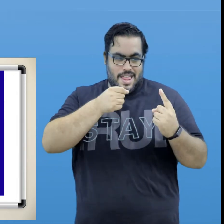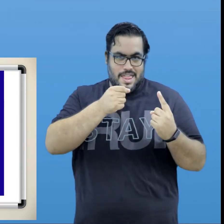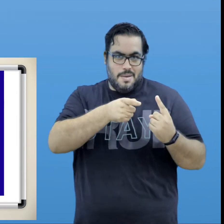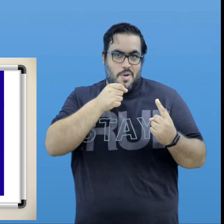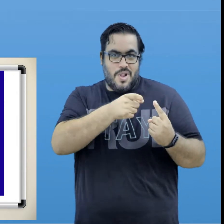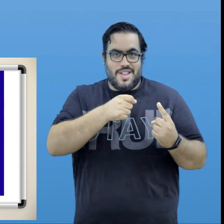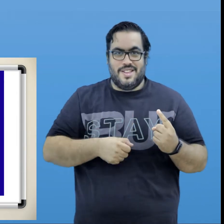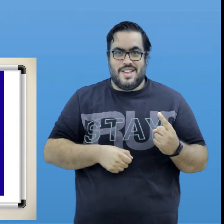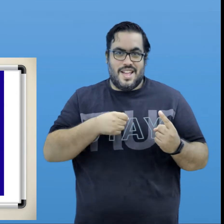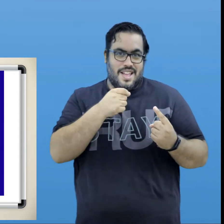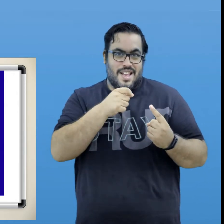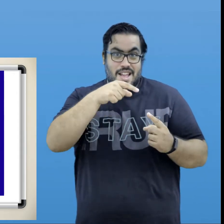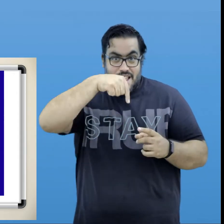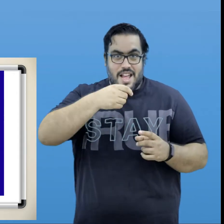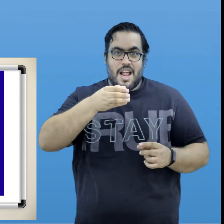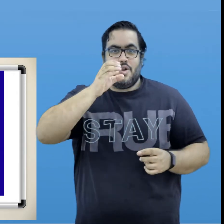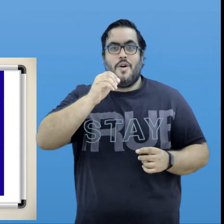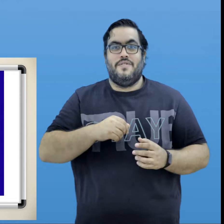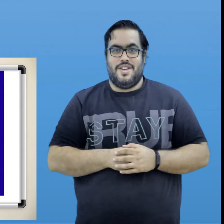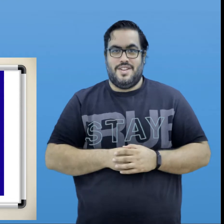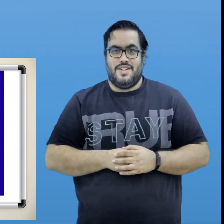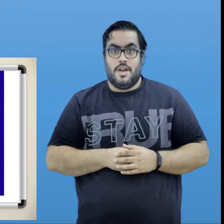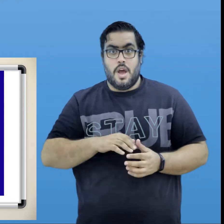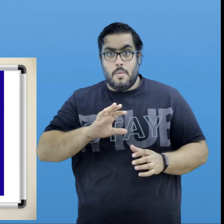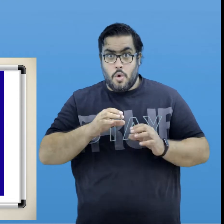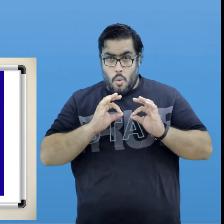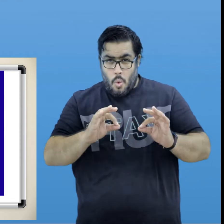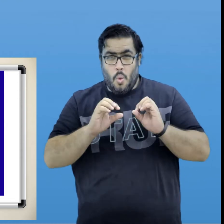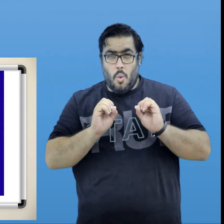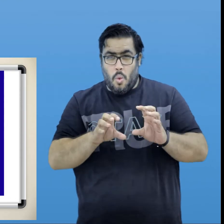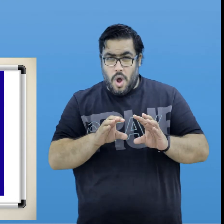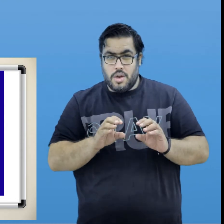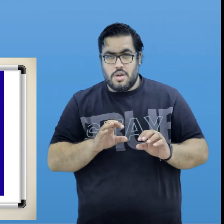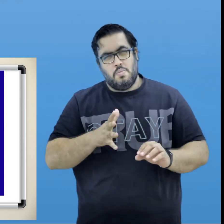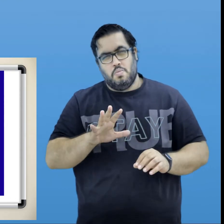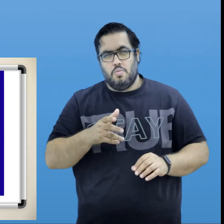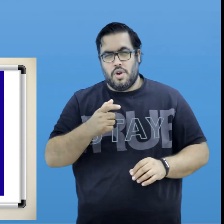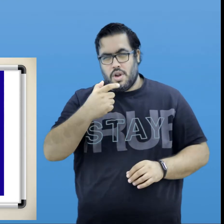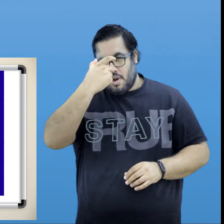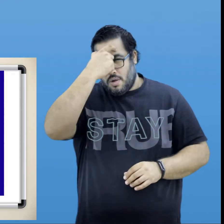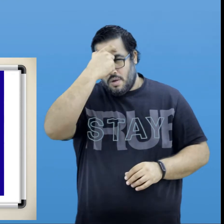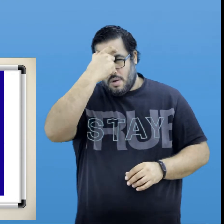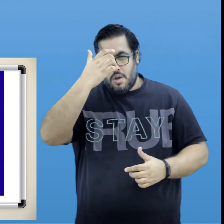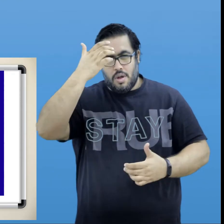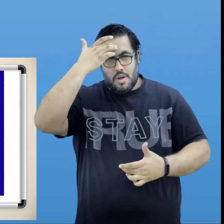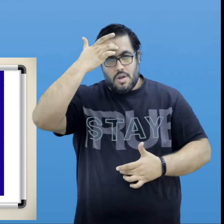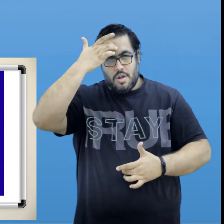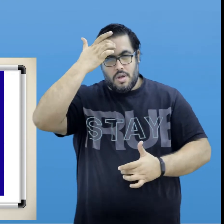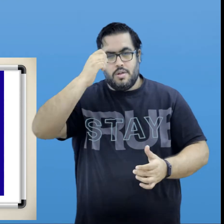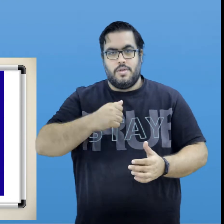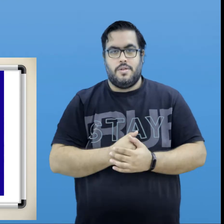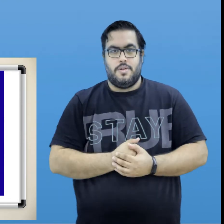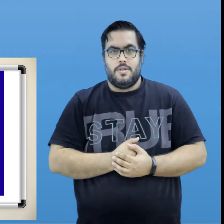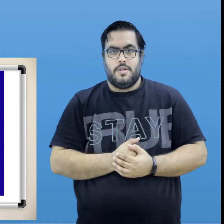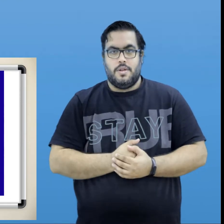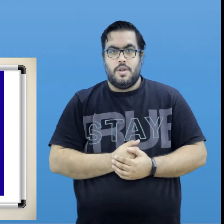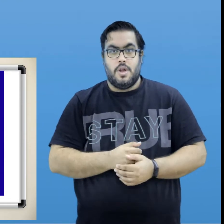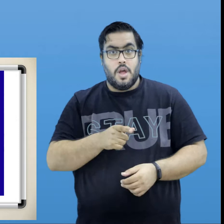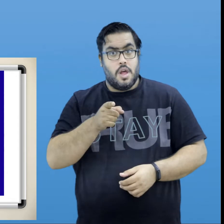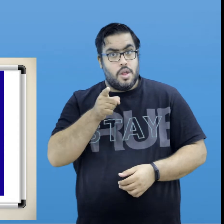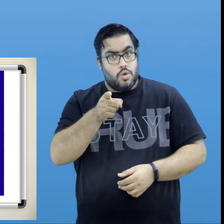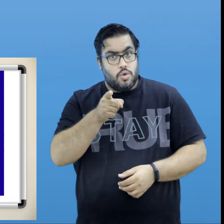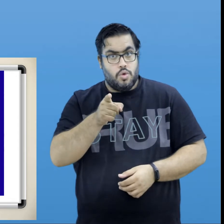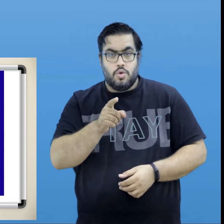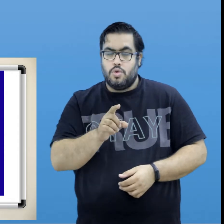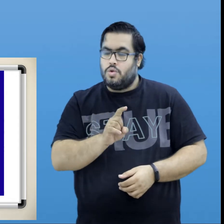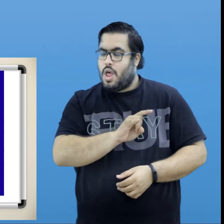and coffee that can cause health problems. For example, it is recommended not to drink a lot of caffeine